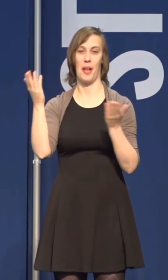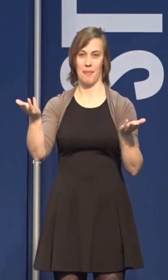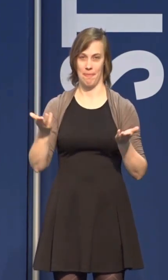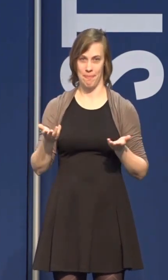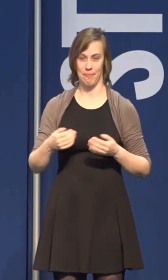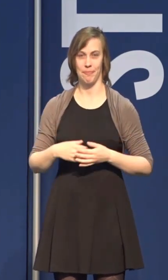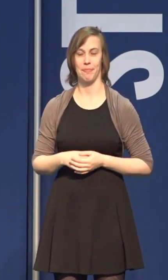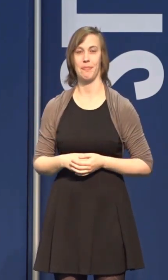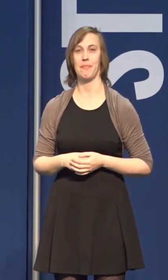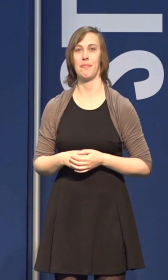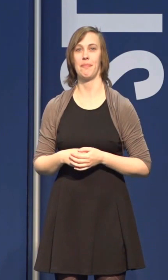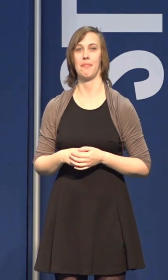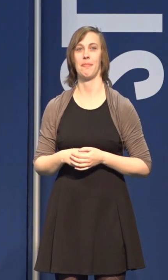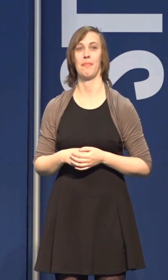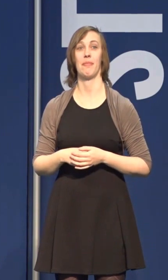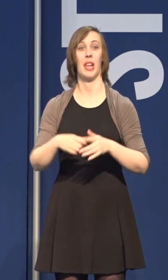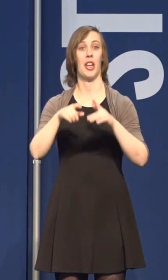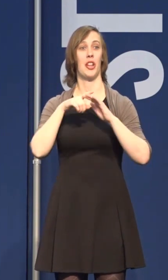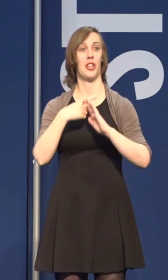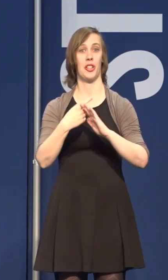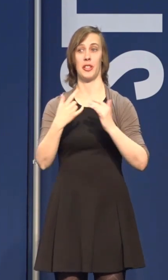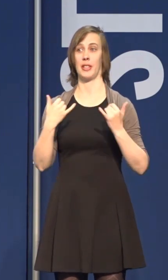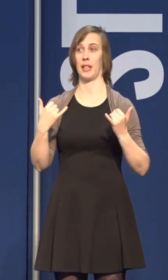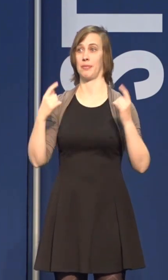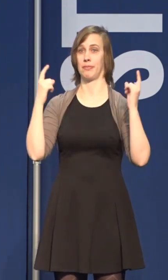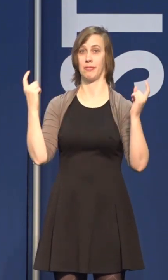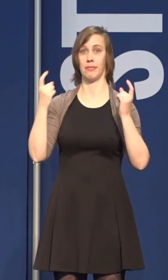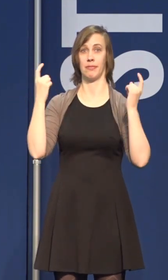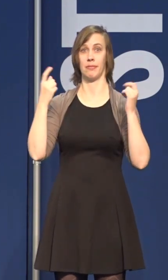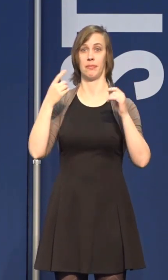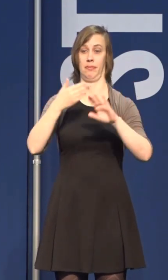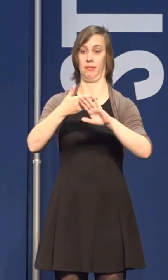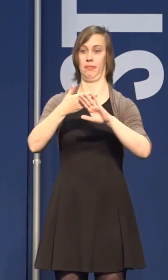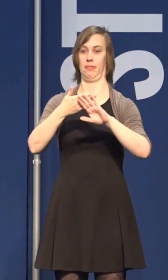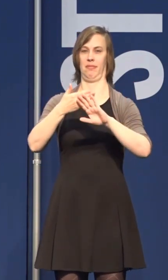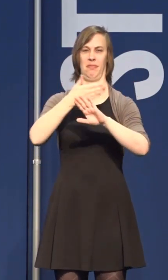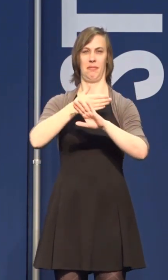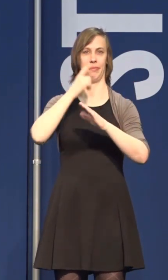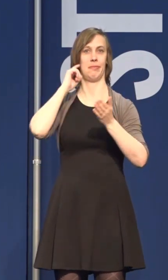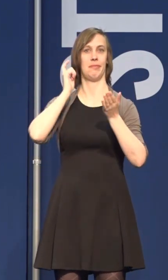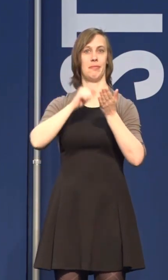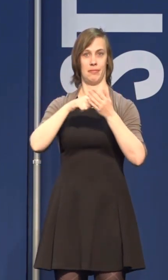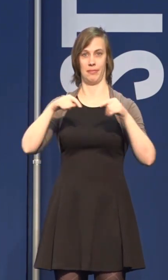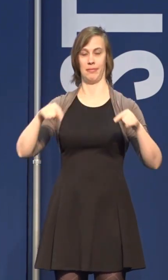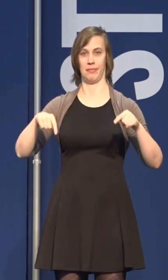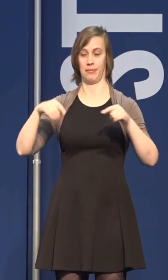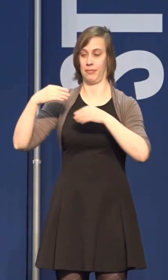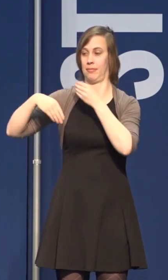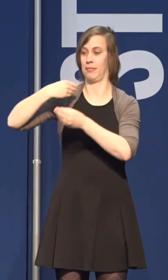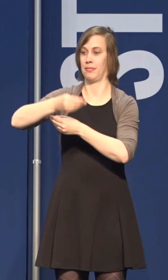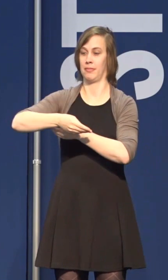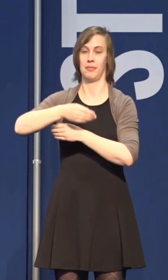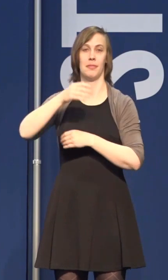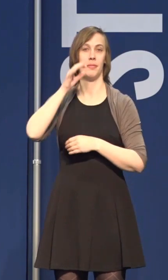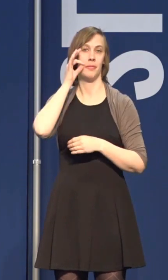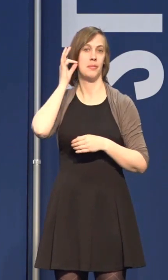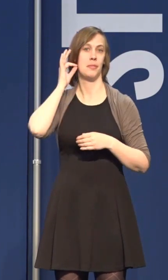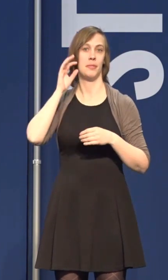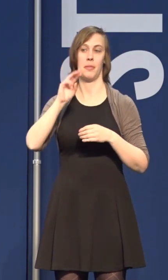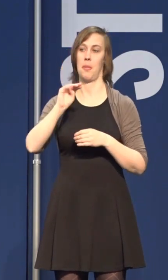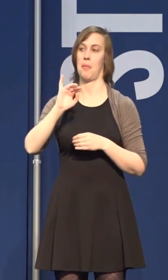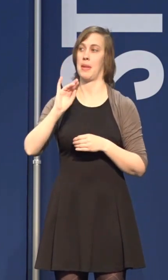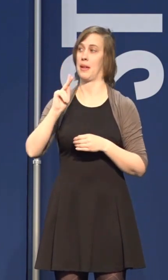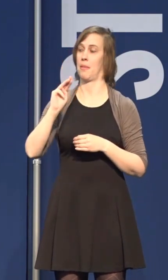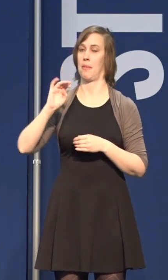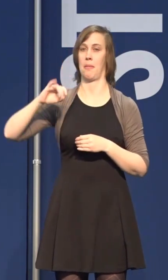as we begin our convocation, we would like to first acknowledge that we are in traditional Mi'kmaq territory, Epshilase.